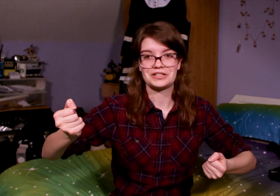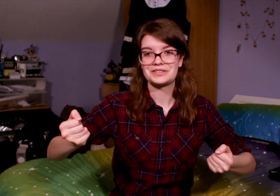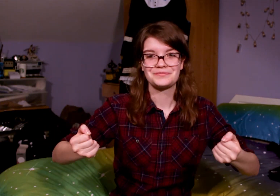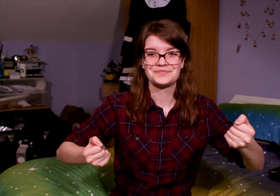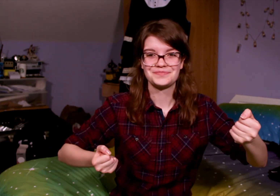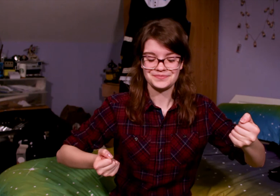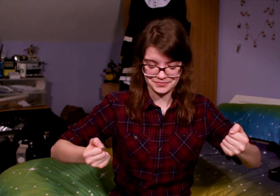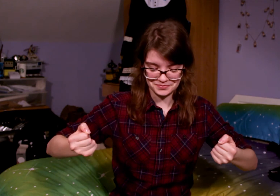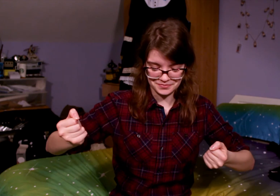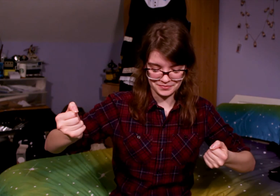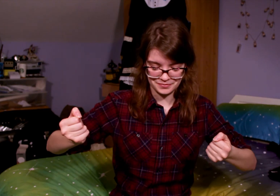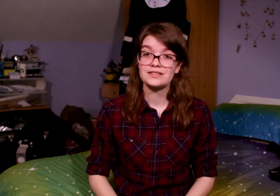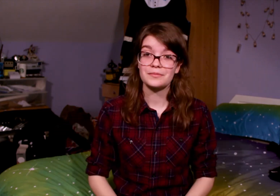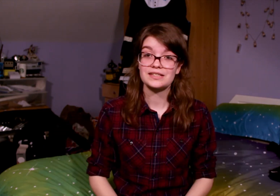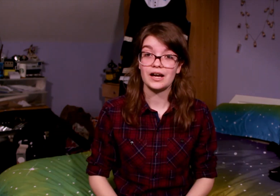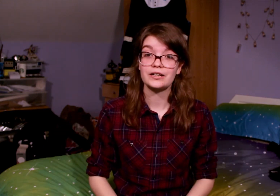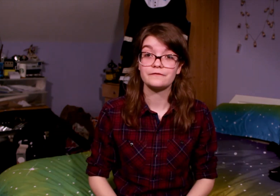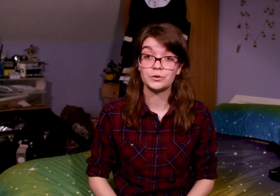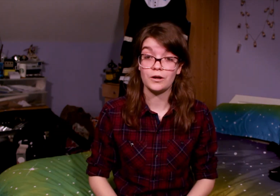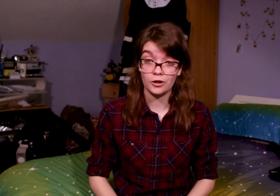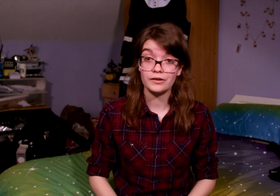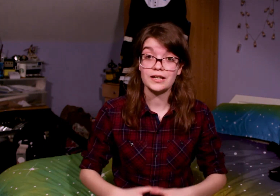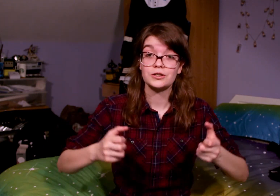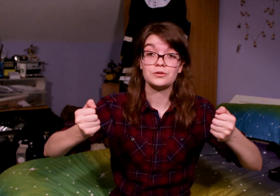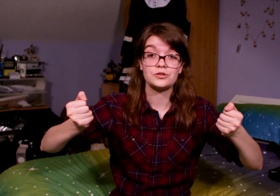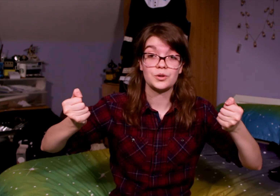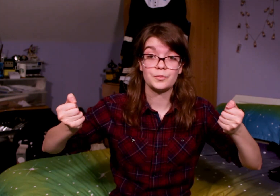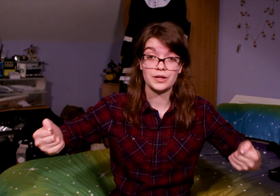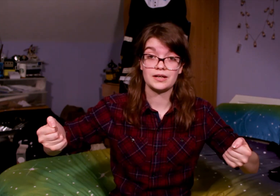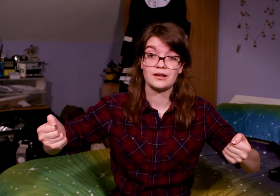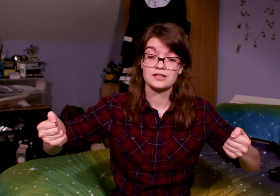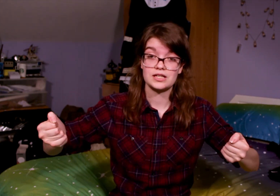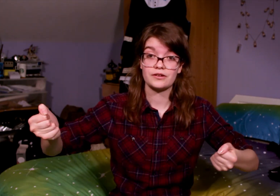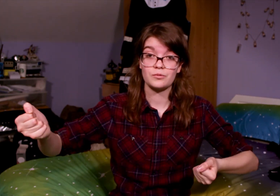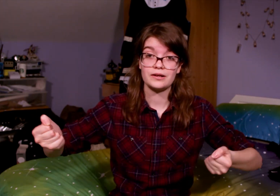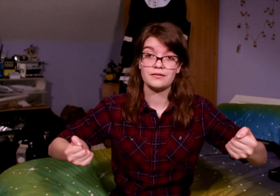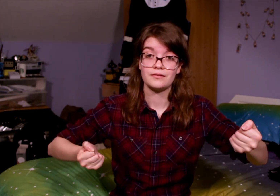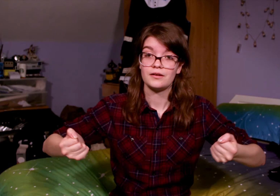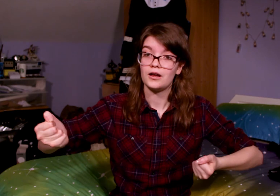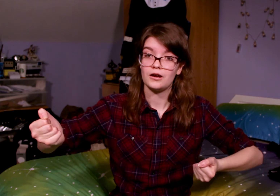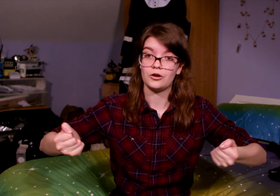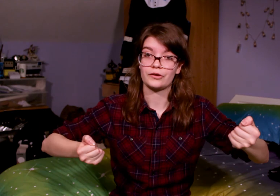good. Similar sign for lorry. Use your big steering wheel. Lorry.